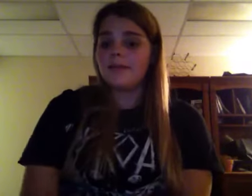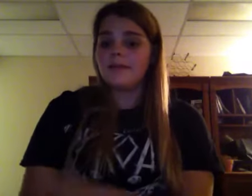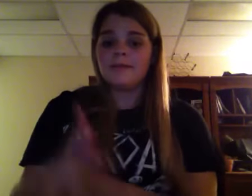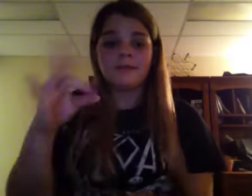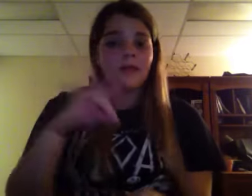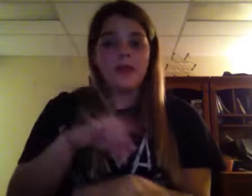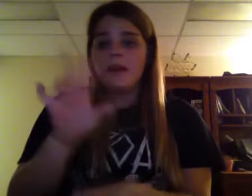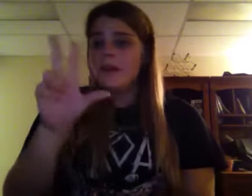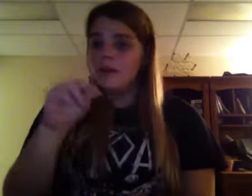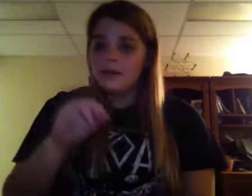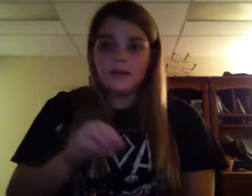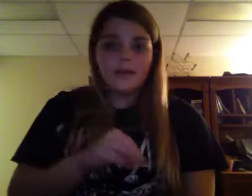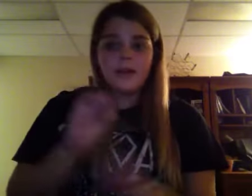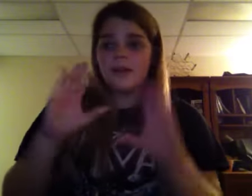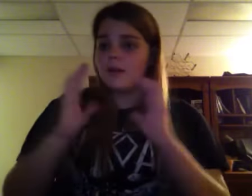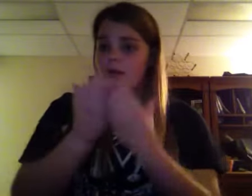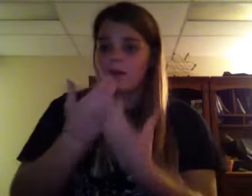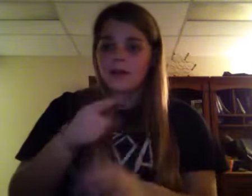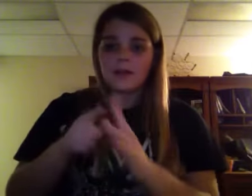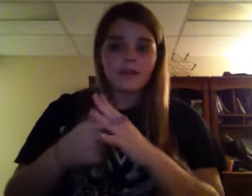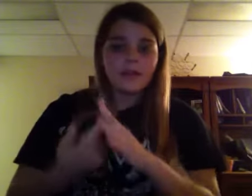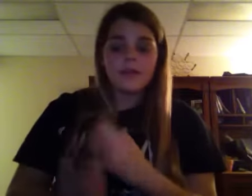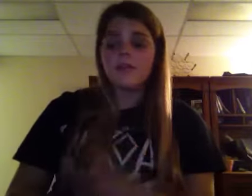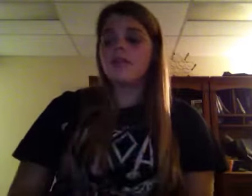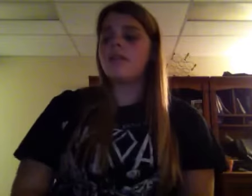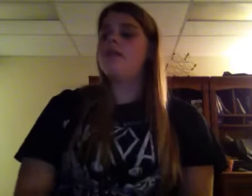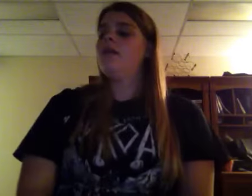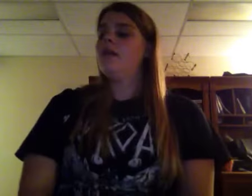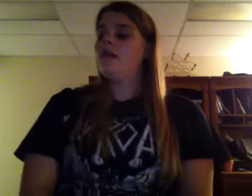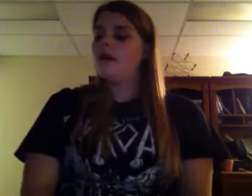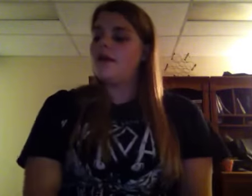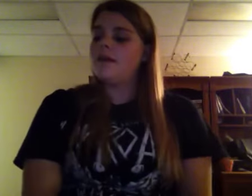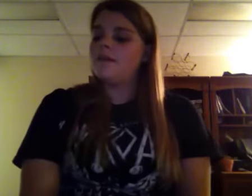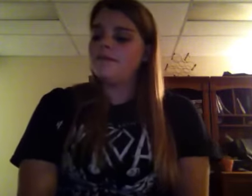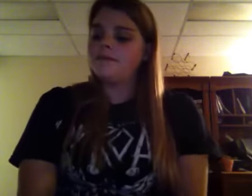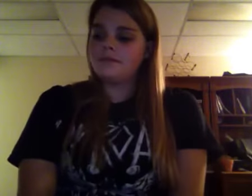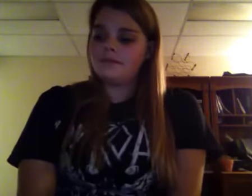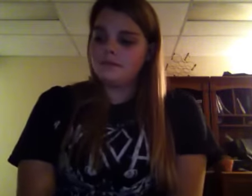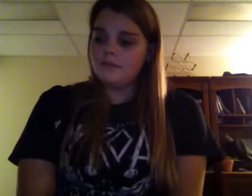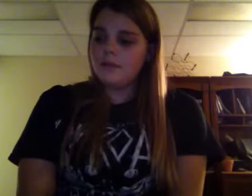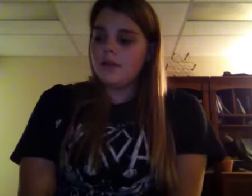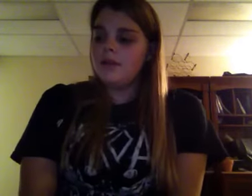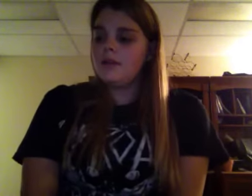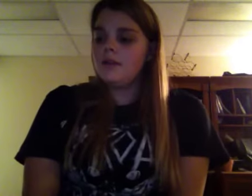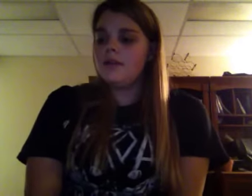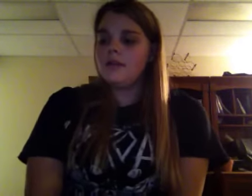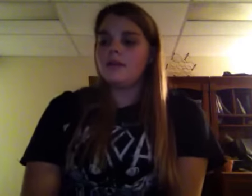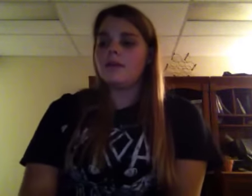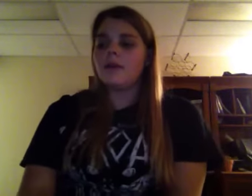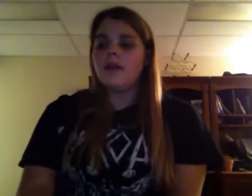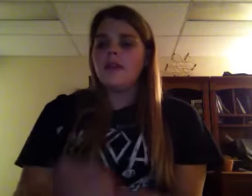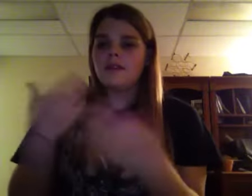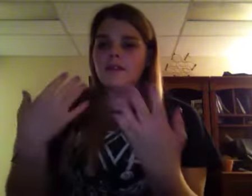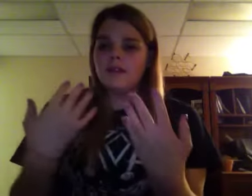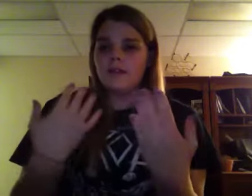8:30, class starts. So that's a fairly